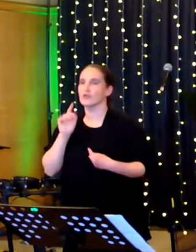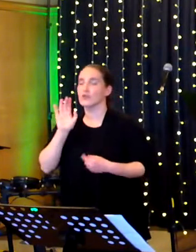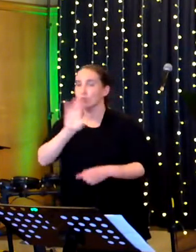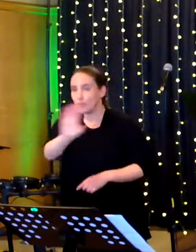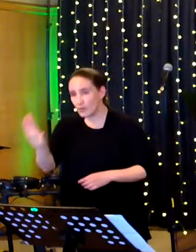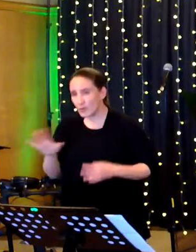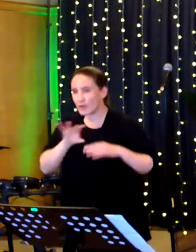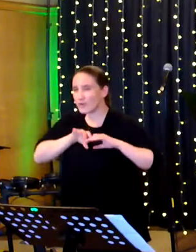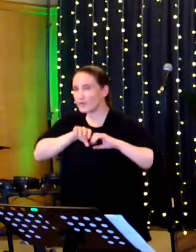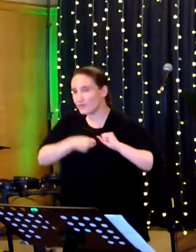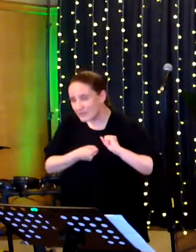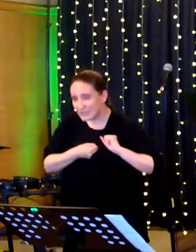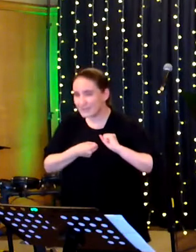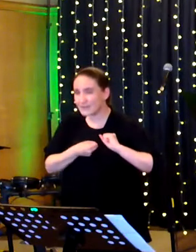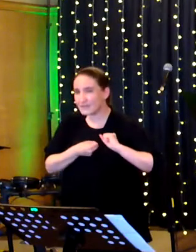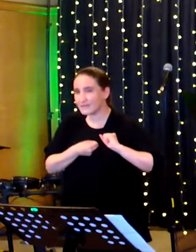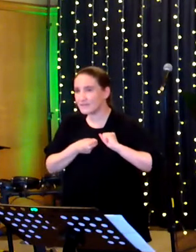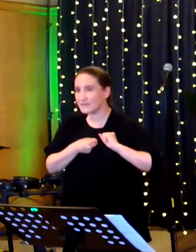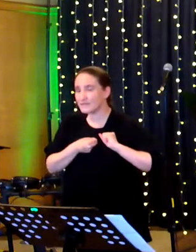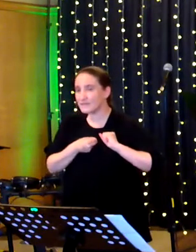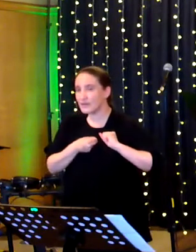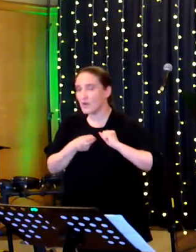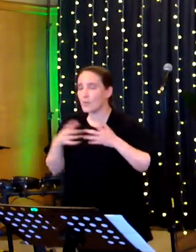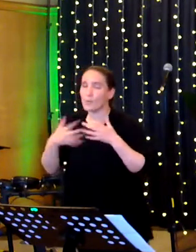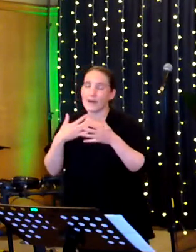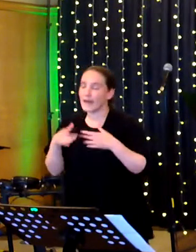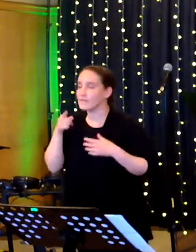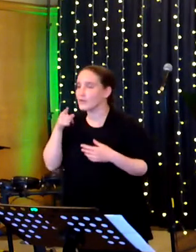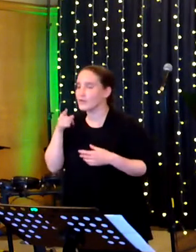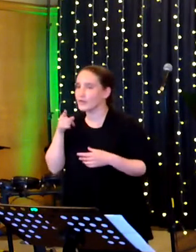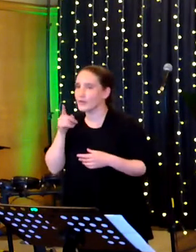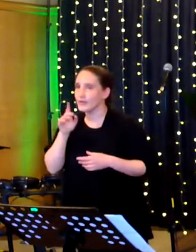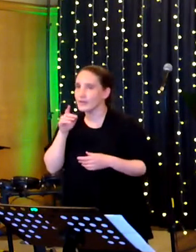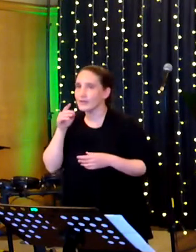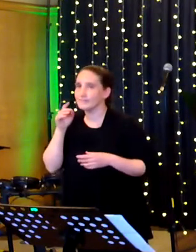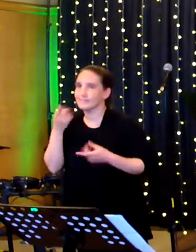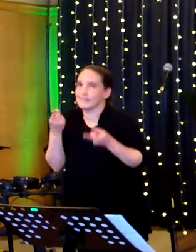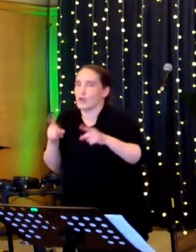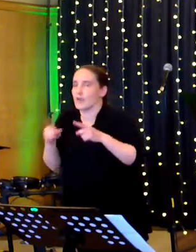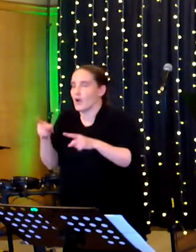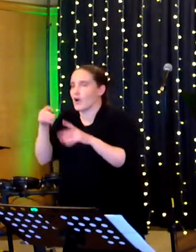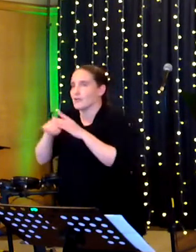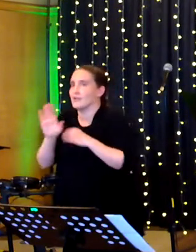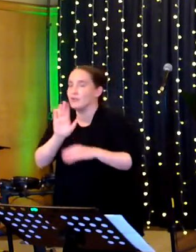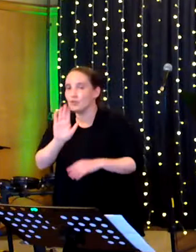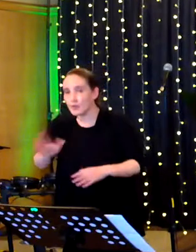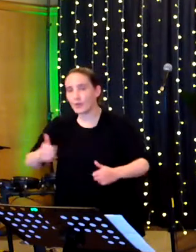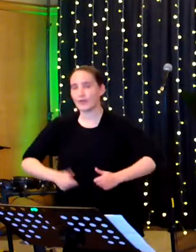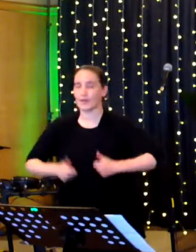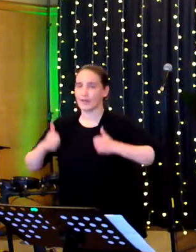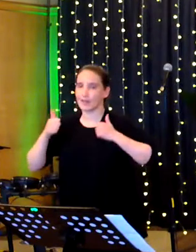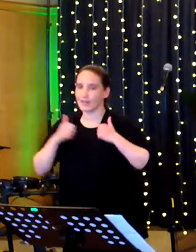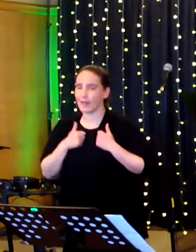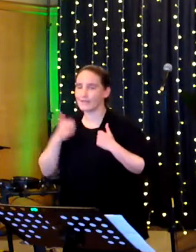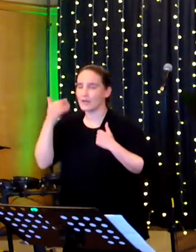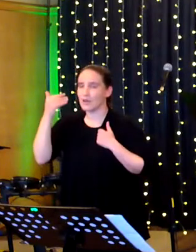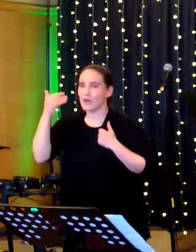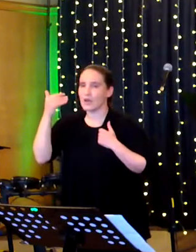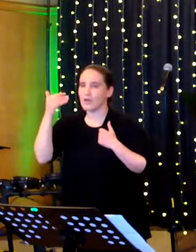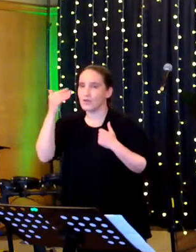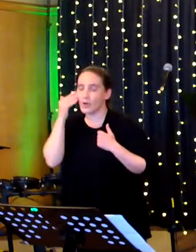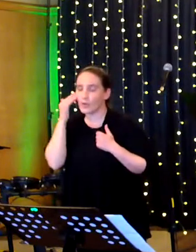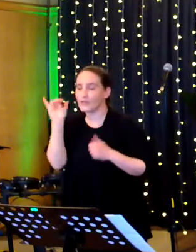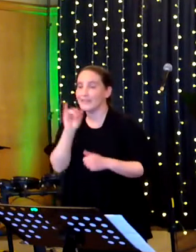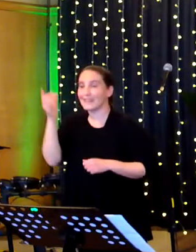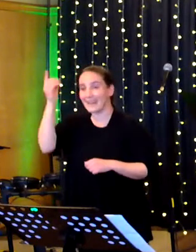I am saying right now. Because 21 days earlier, when Daniel saw nothing, there was a battle